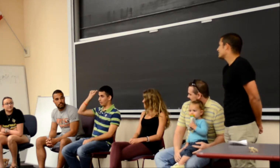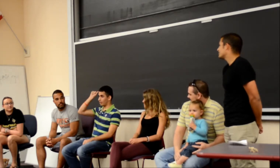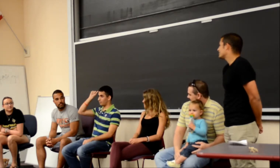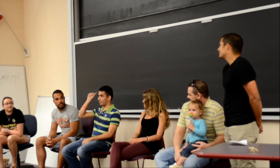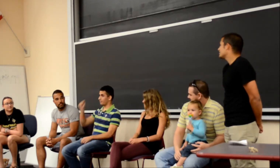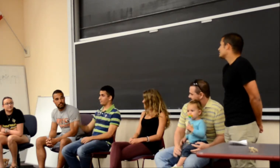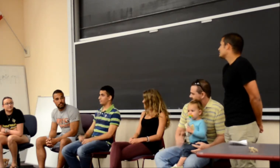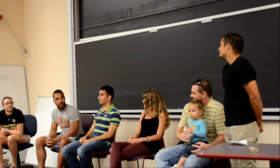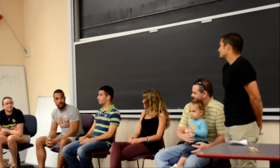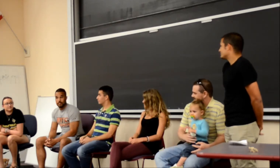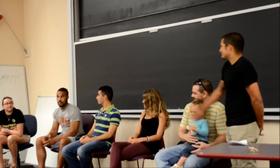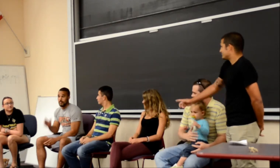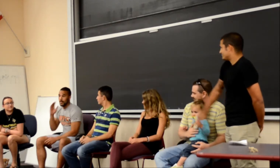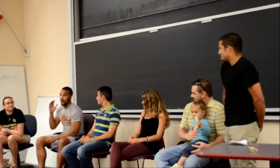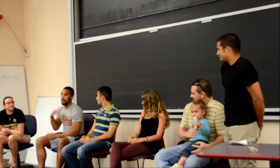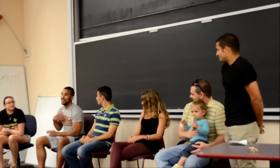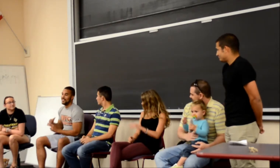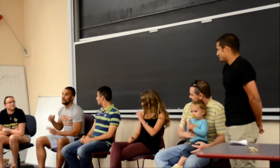Akpo.